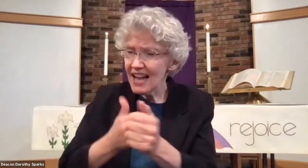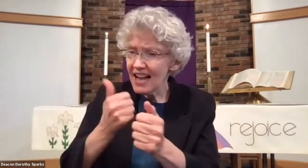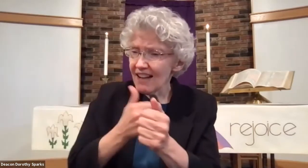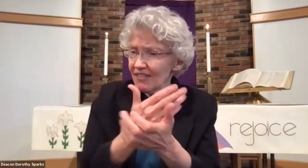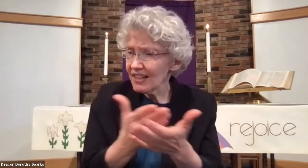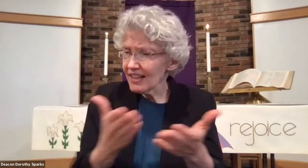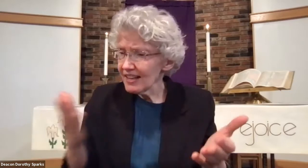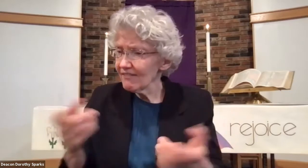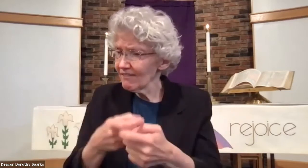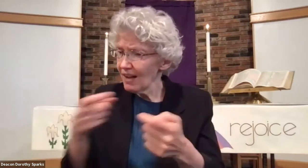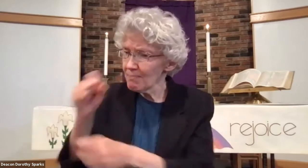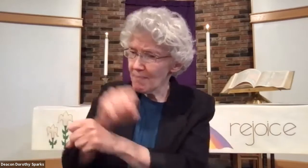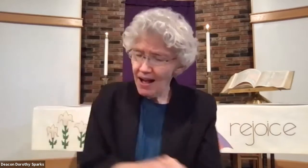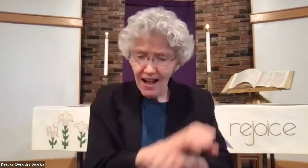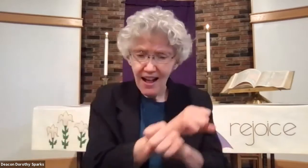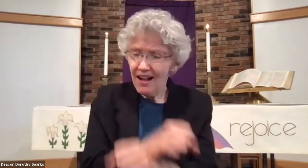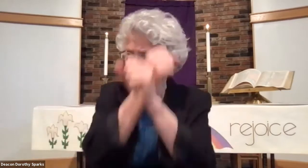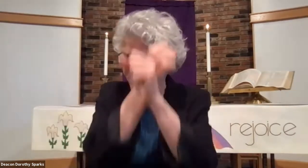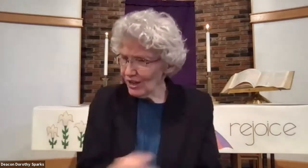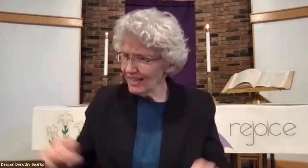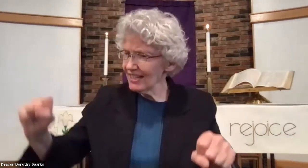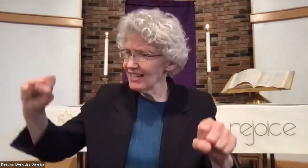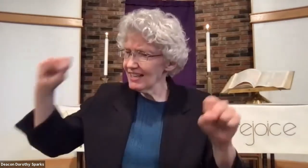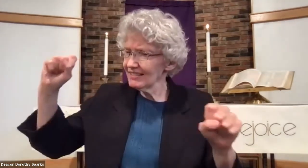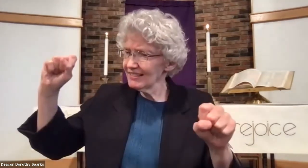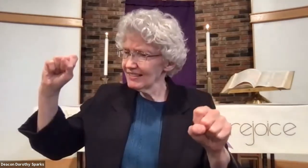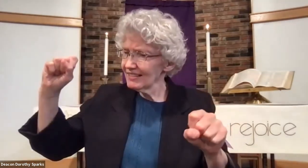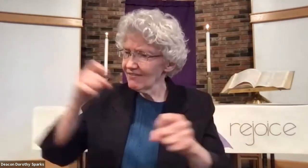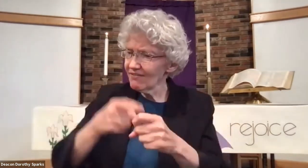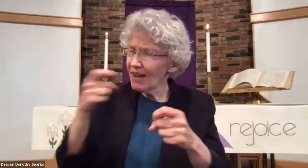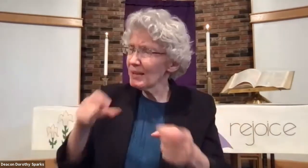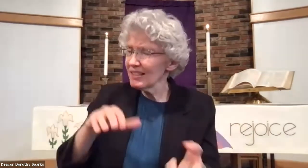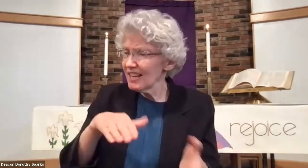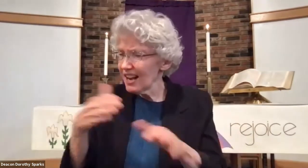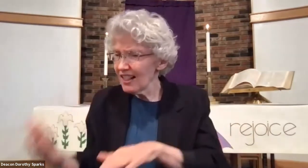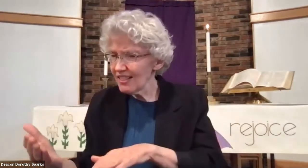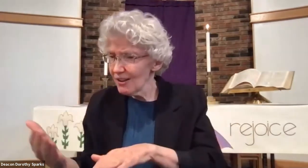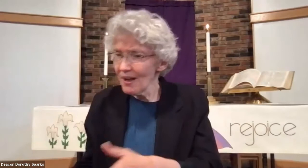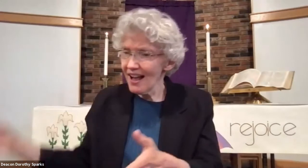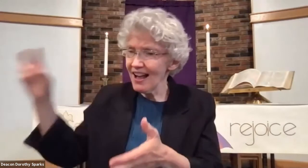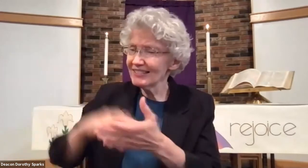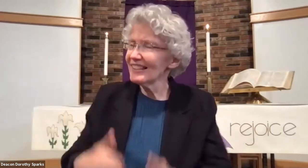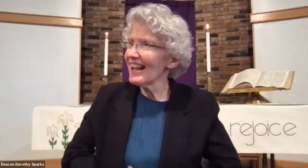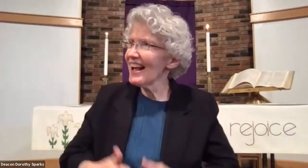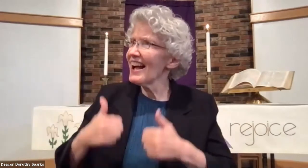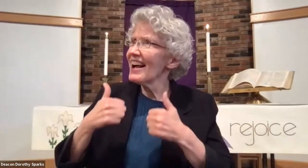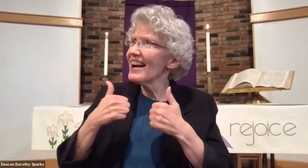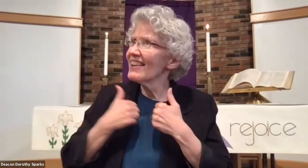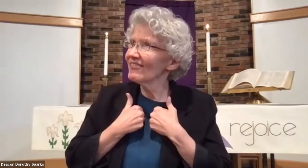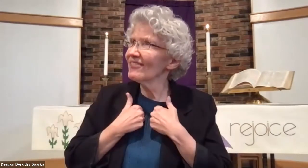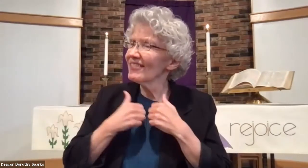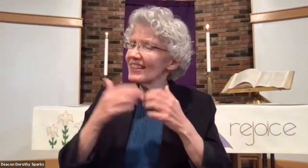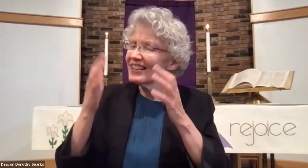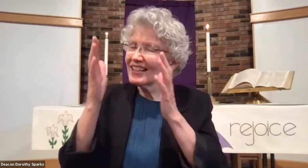Through Jesus, bring everything from bondage to freedom, from death to